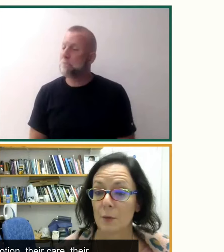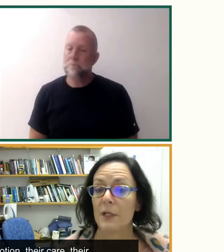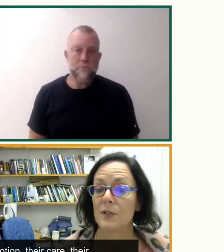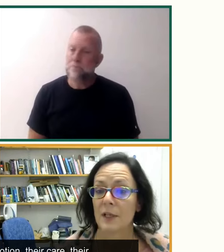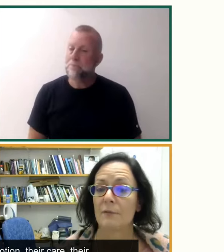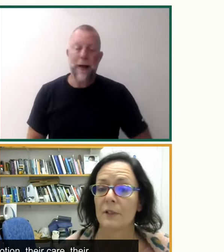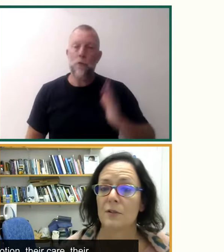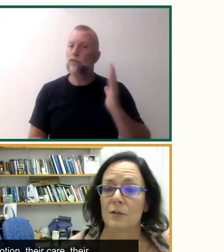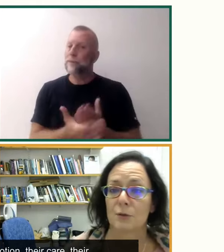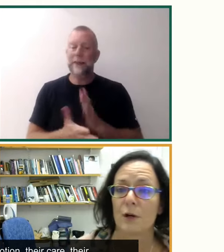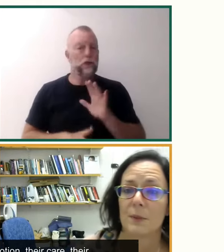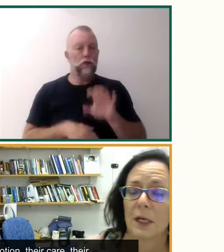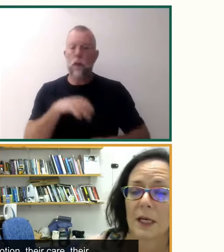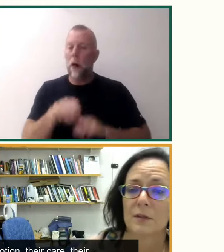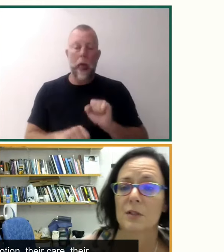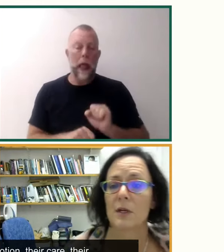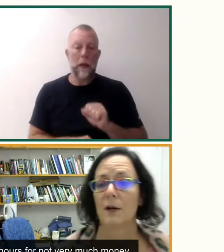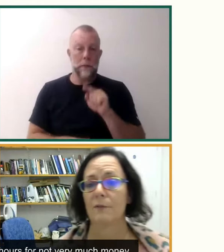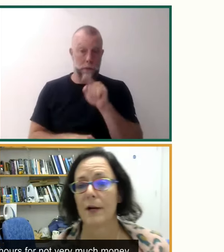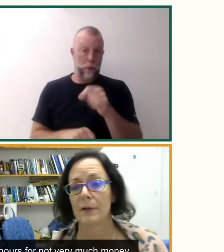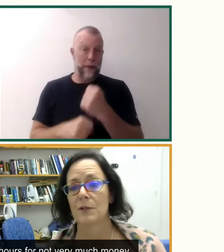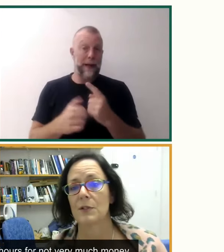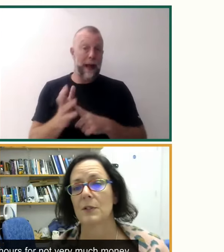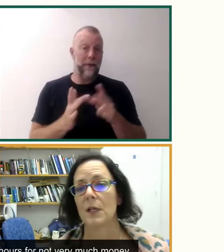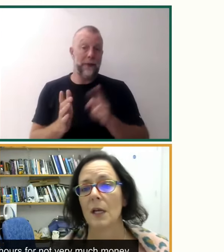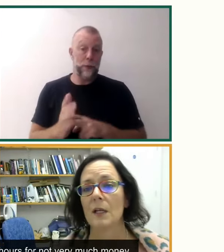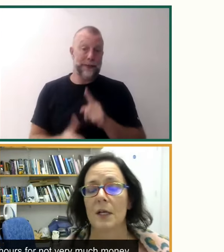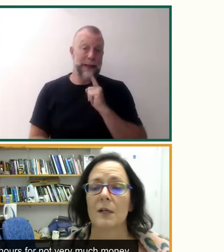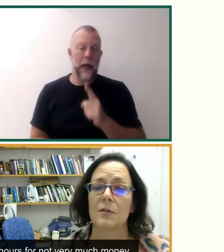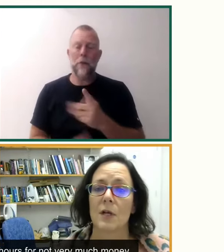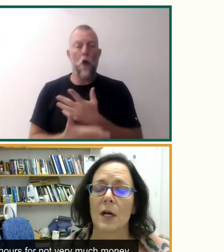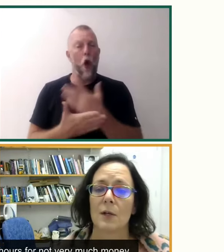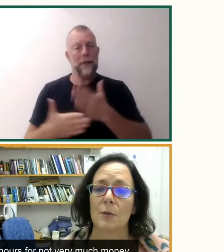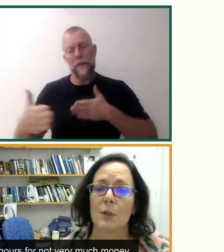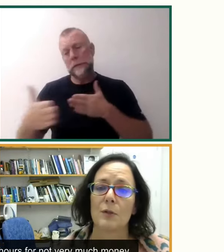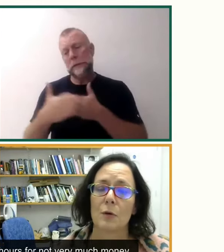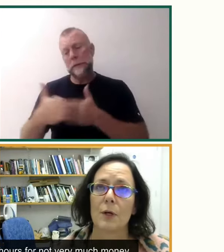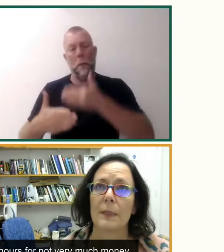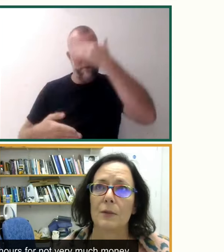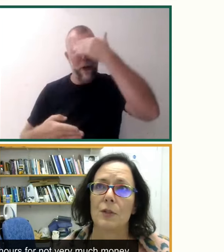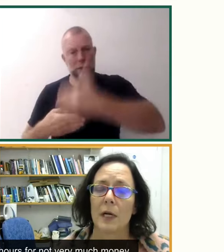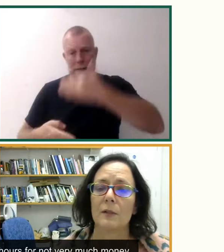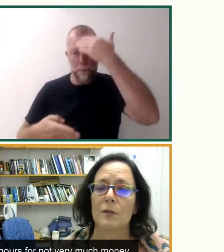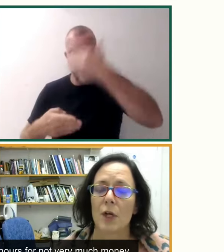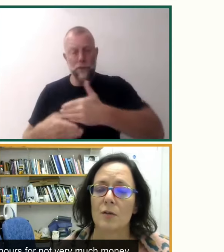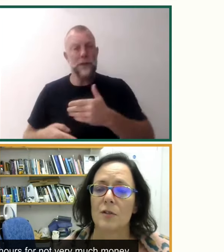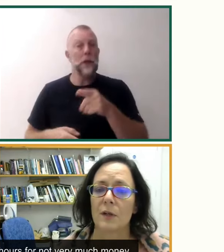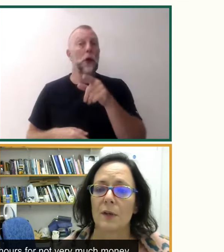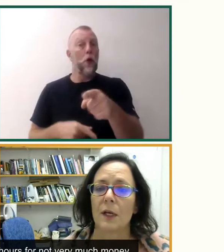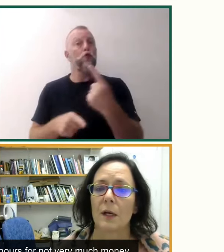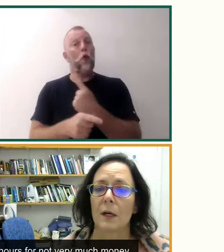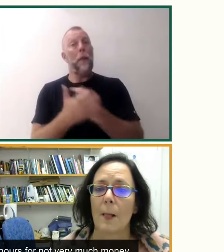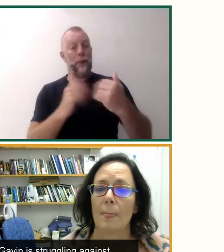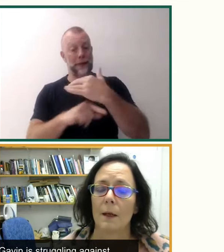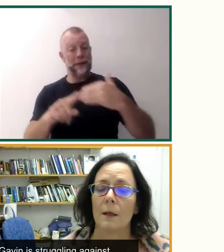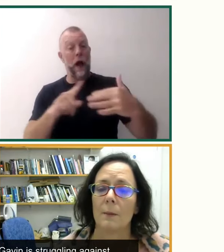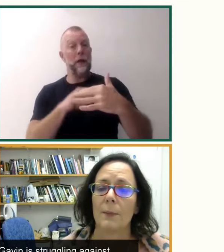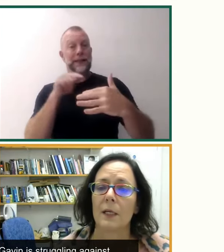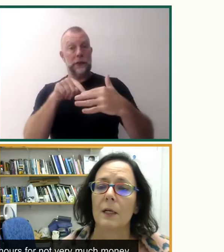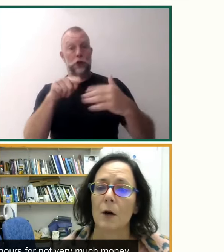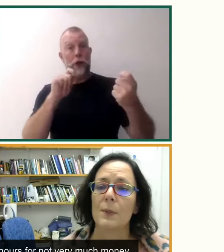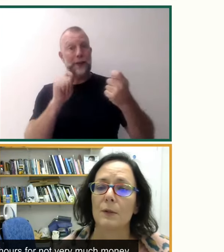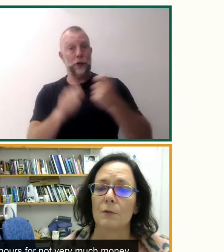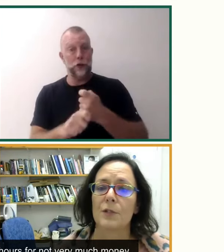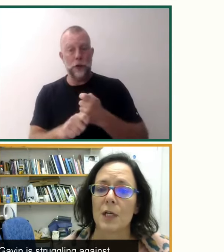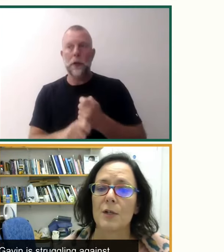really struggling in the ways that Gavin is describing against various edicts. So when you talk about societal changes, I think